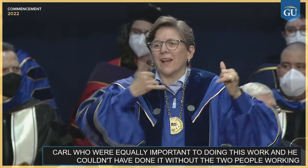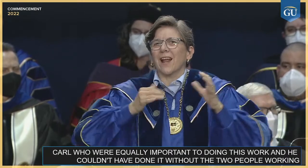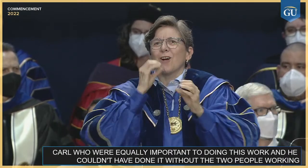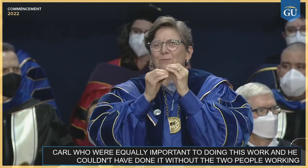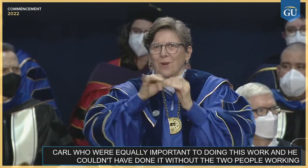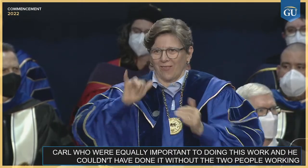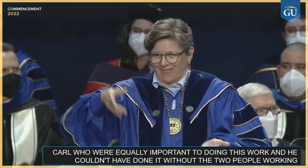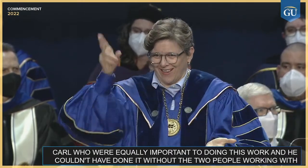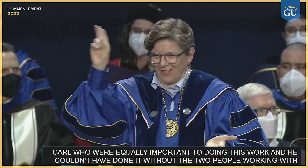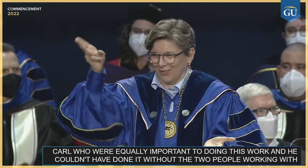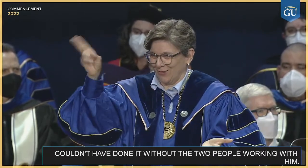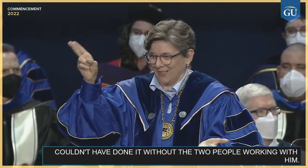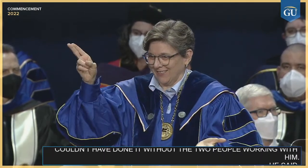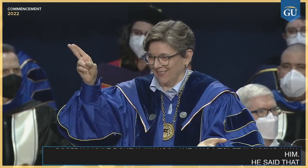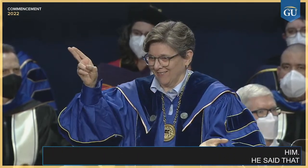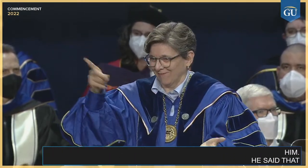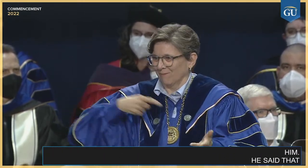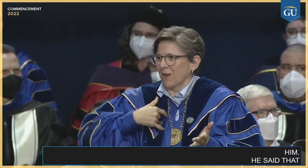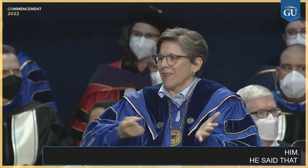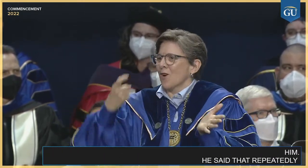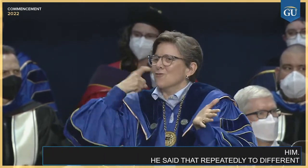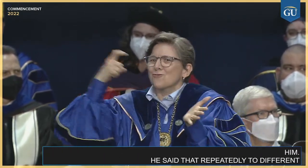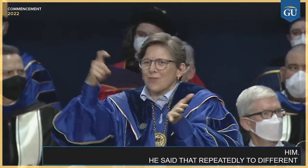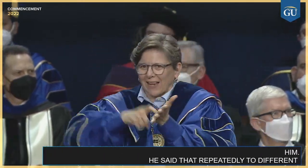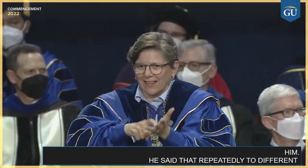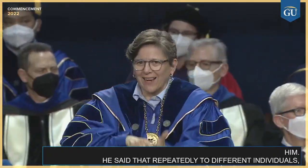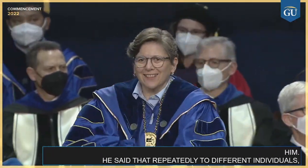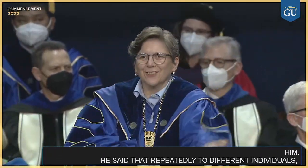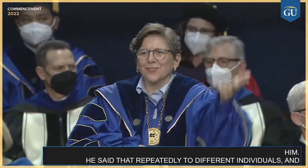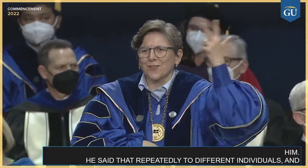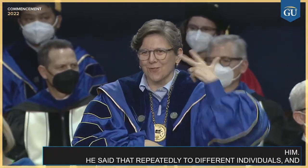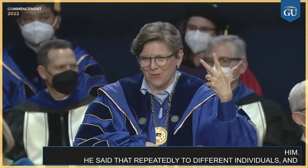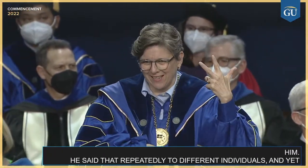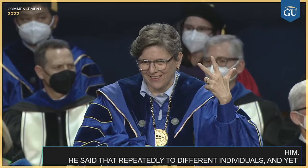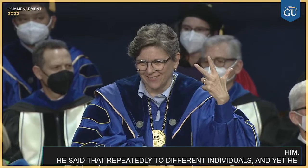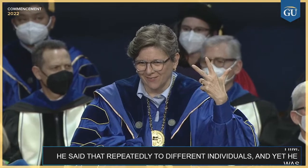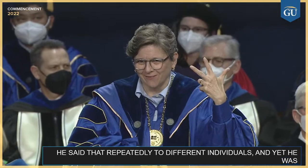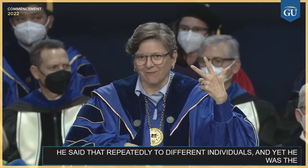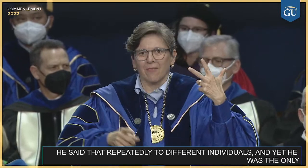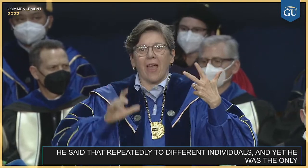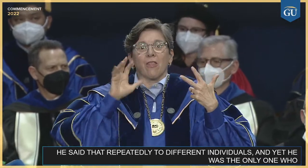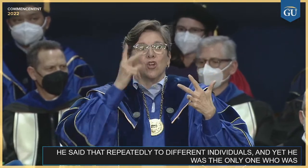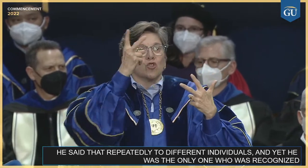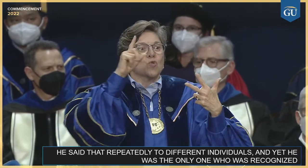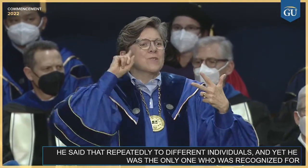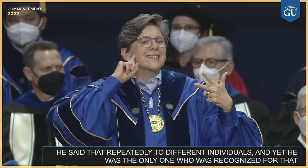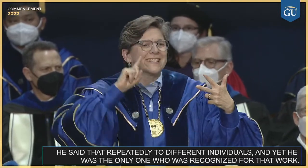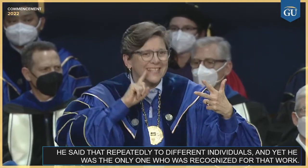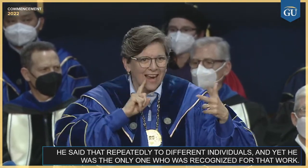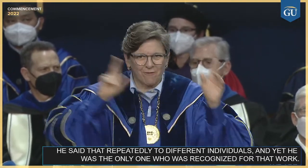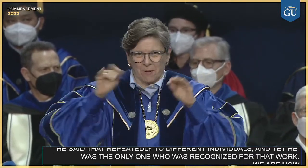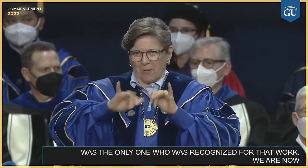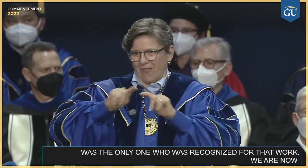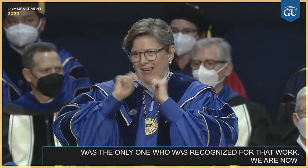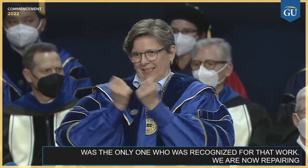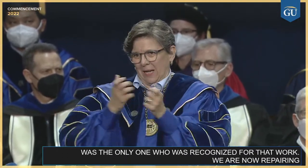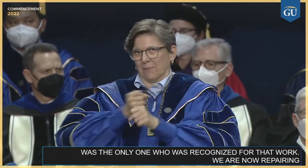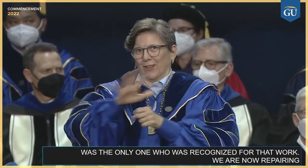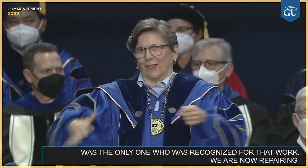work. And we are now repairing that history. We are recognizing three people and the importance that they played in